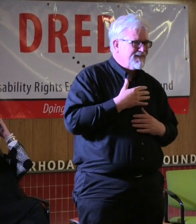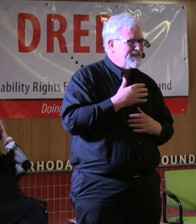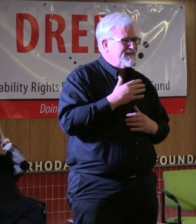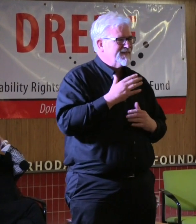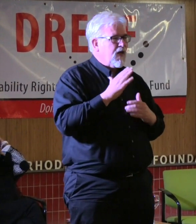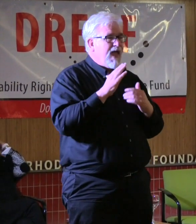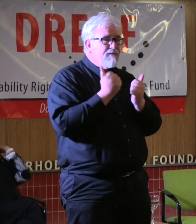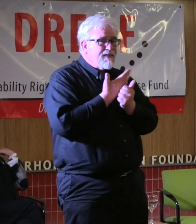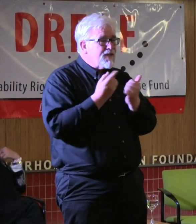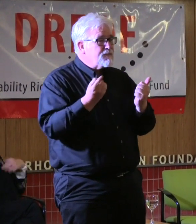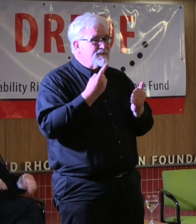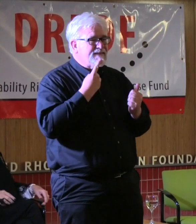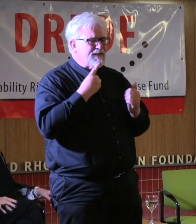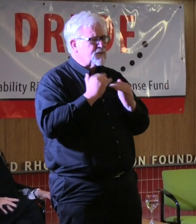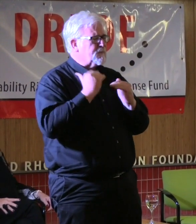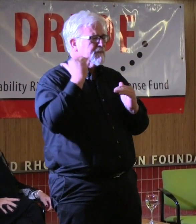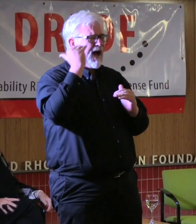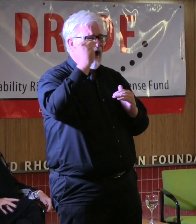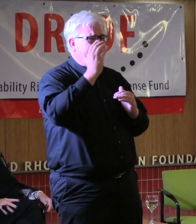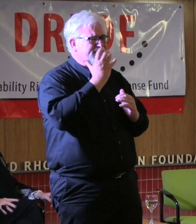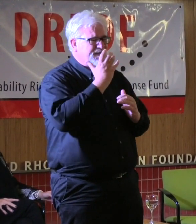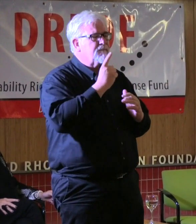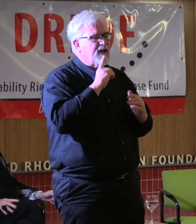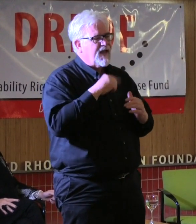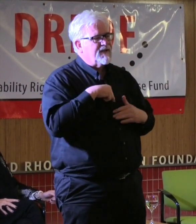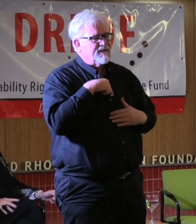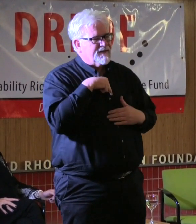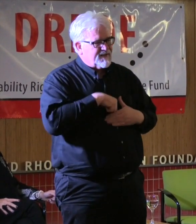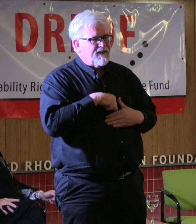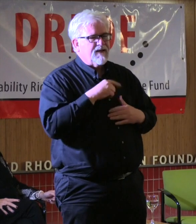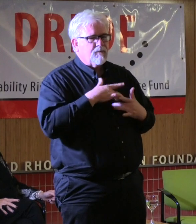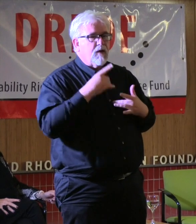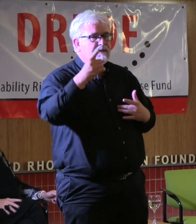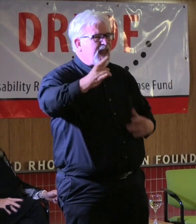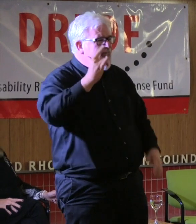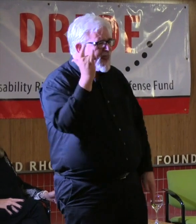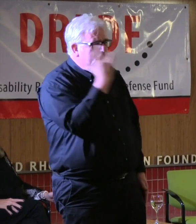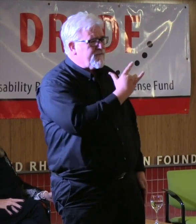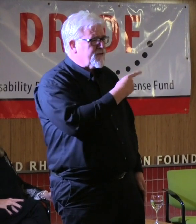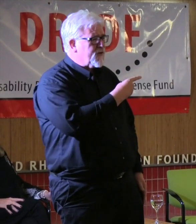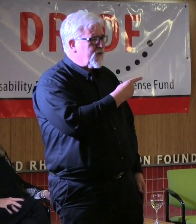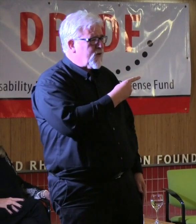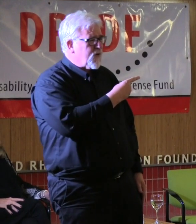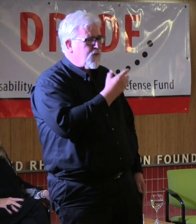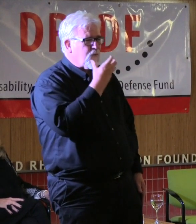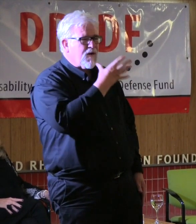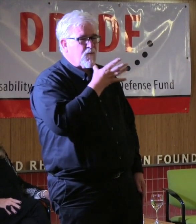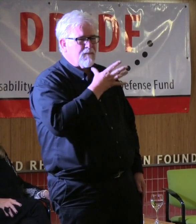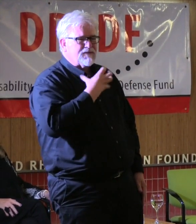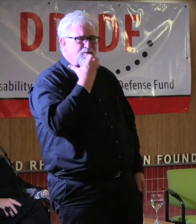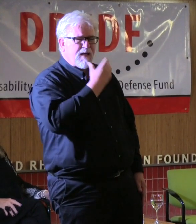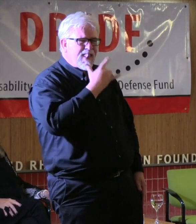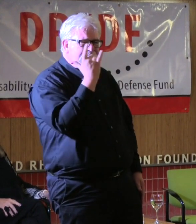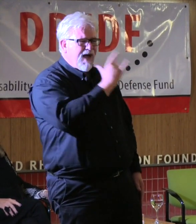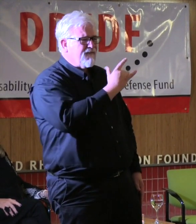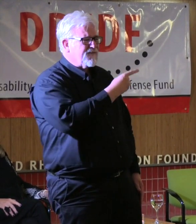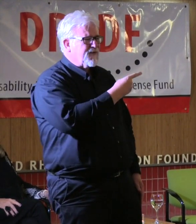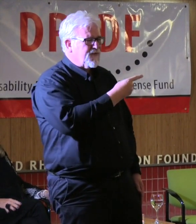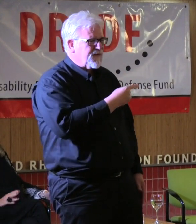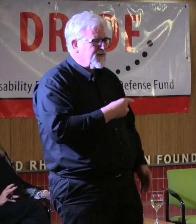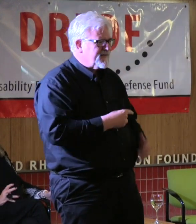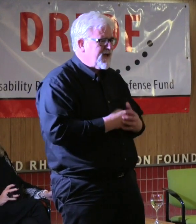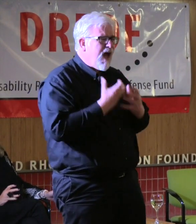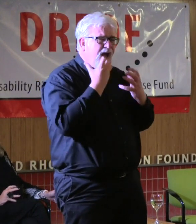in all the things that you've said, and I deeply appreciate it. Love you. You know,